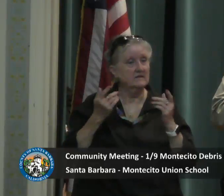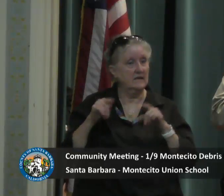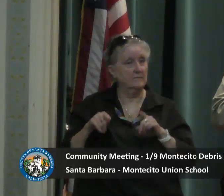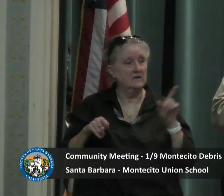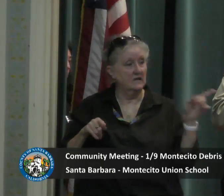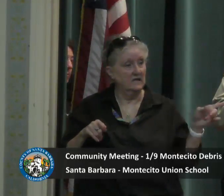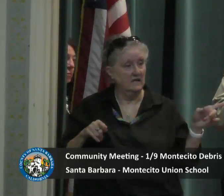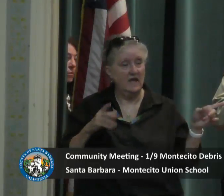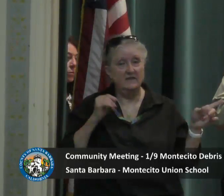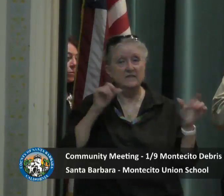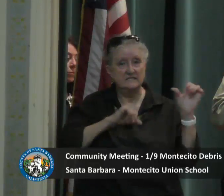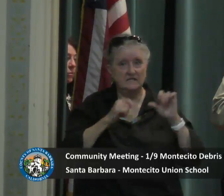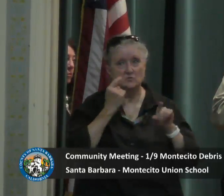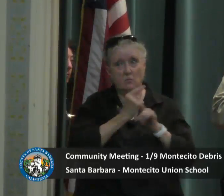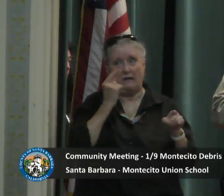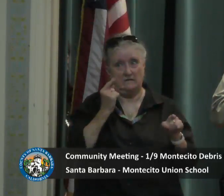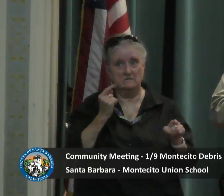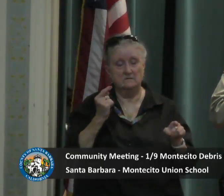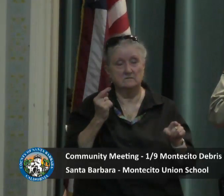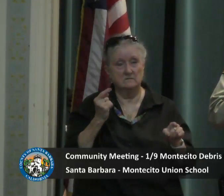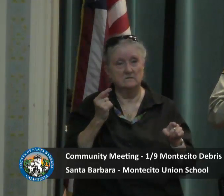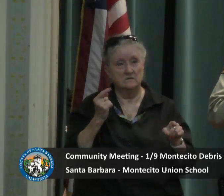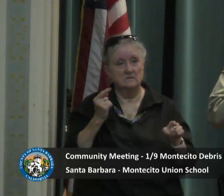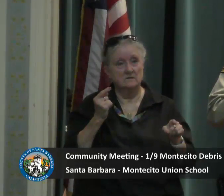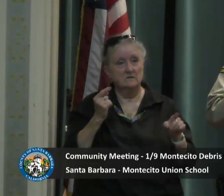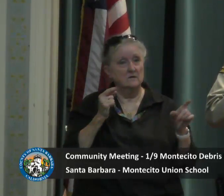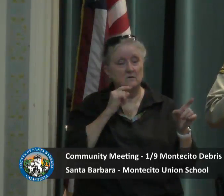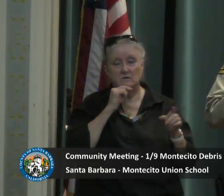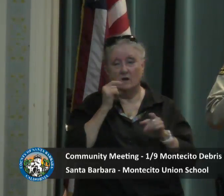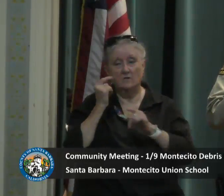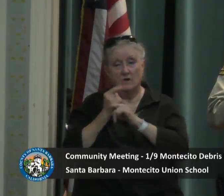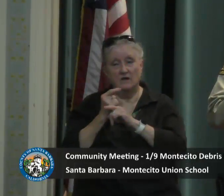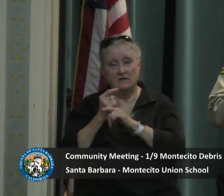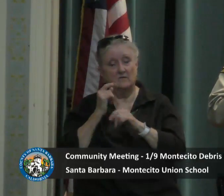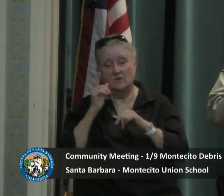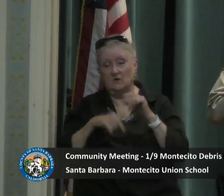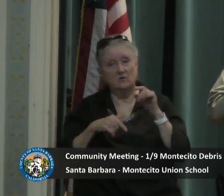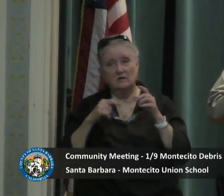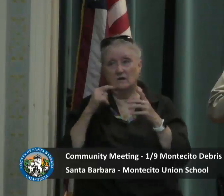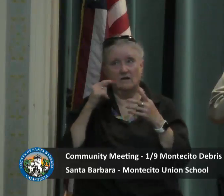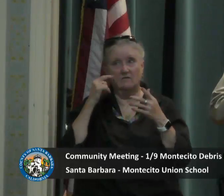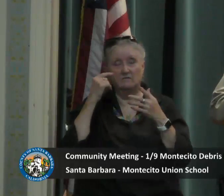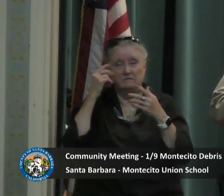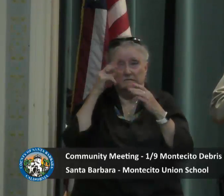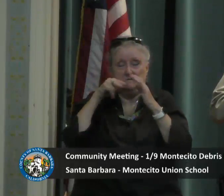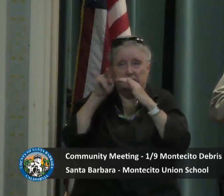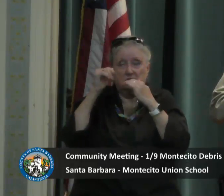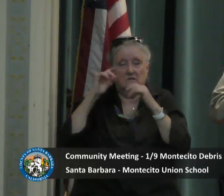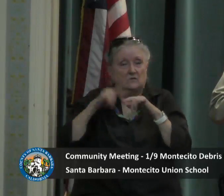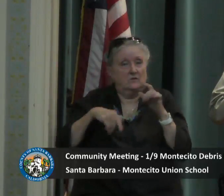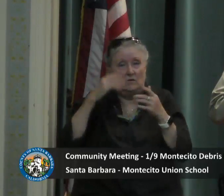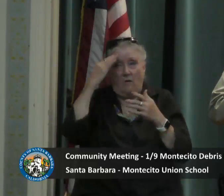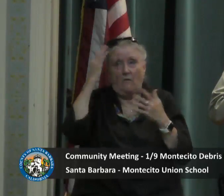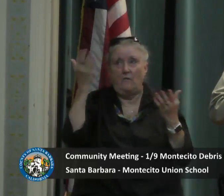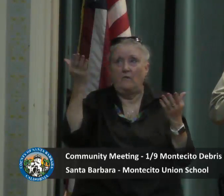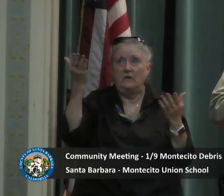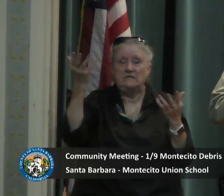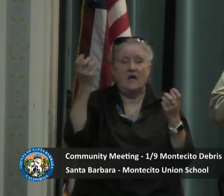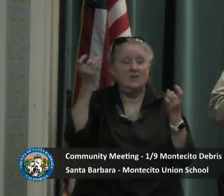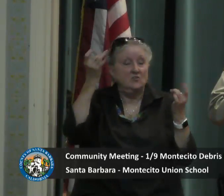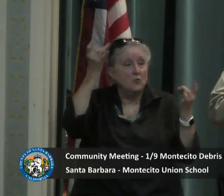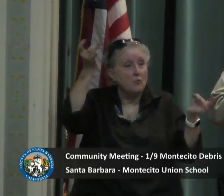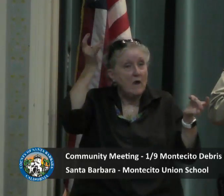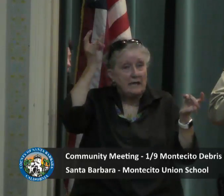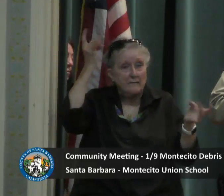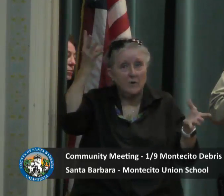out, he and the scientists were right. What they weren't right about was, and what they couldn't have had any way of predicting, was this